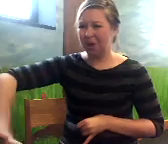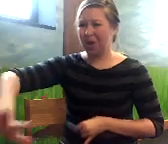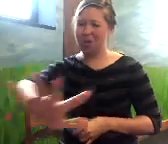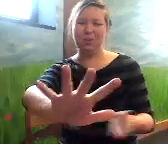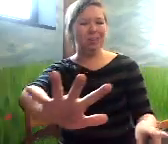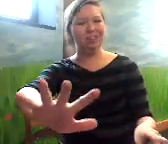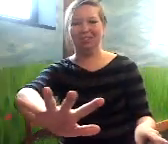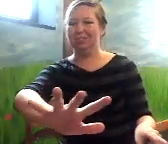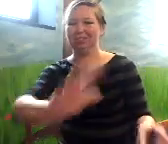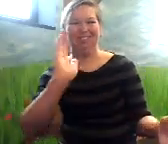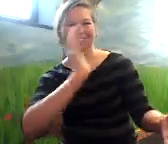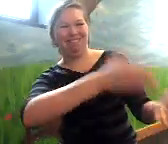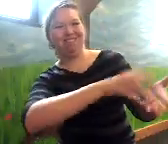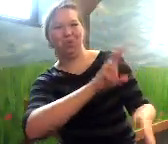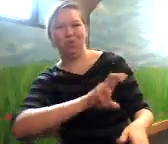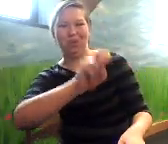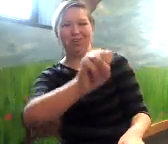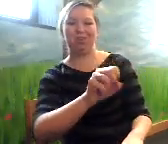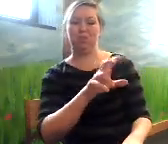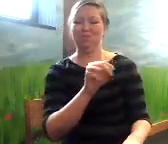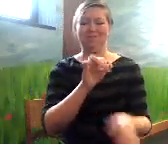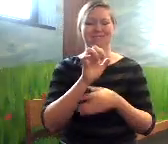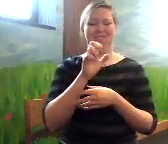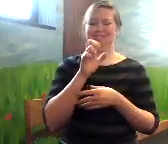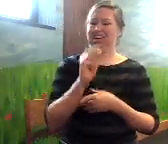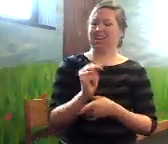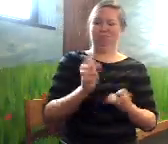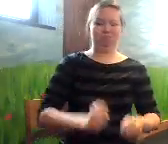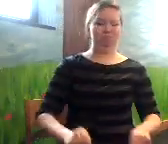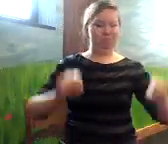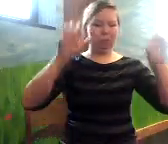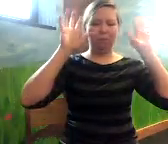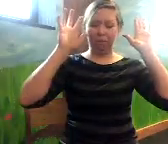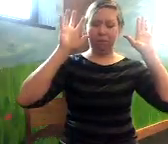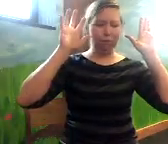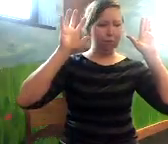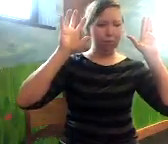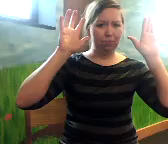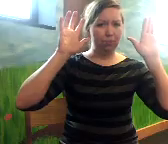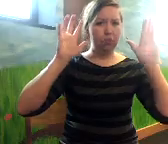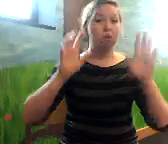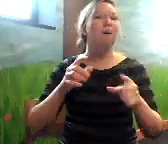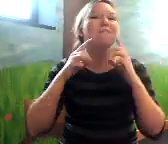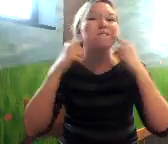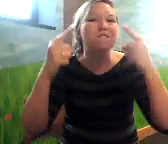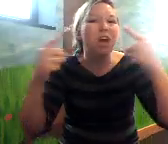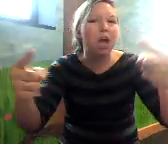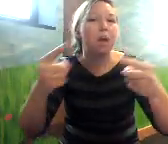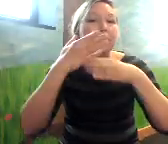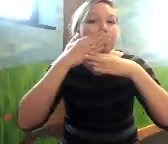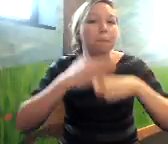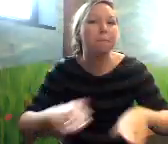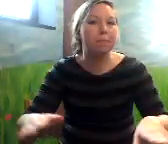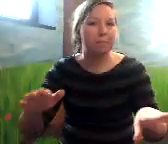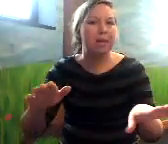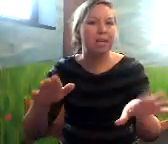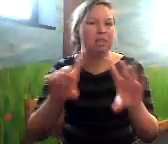delegation that meets up in Paris, and they sign an agreement, and the U.S. begins to withdraw forces